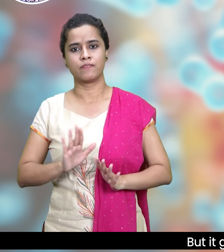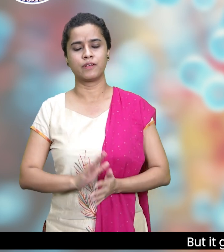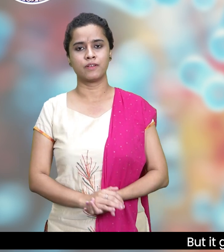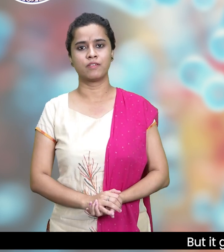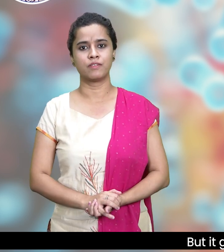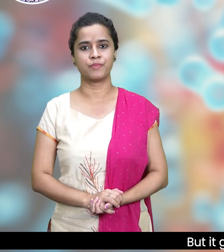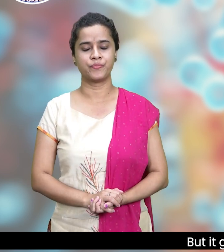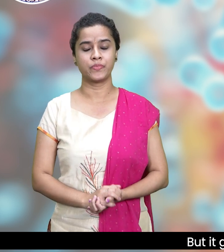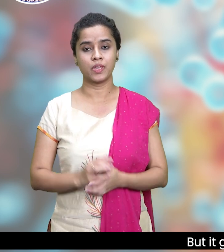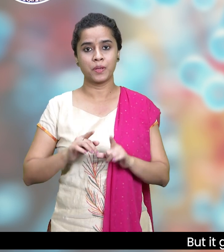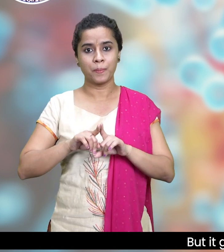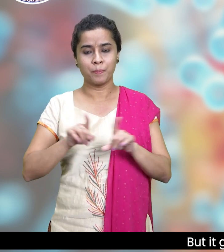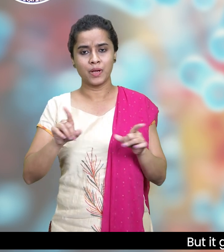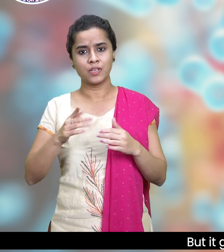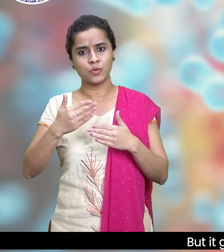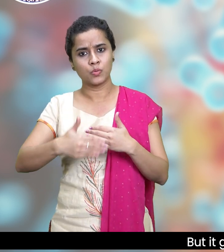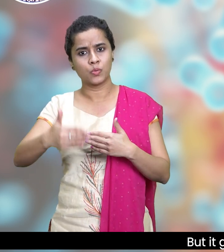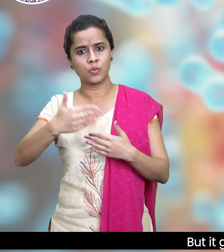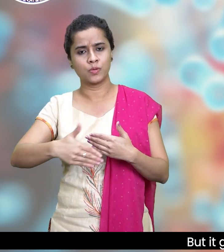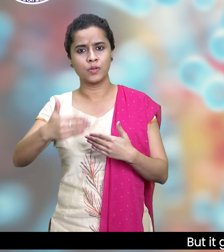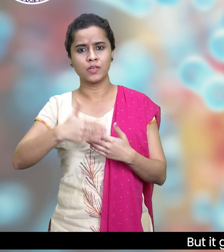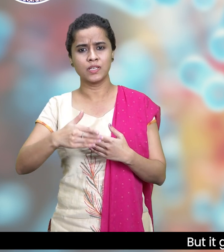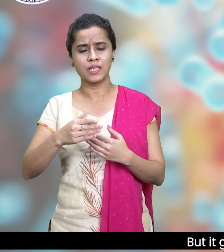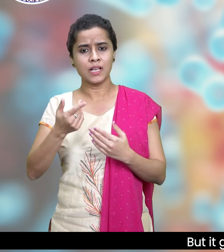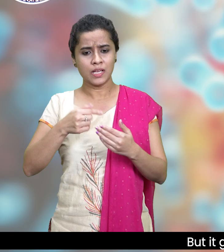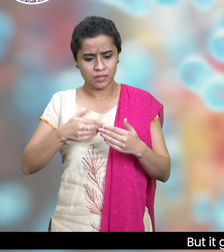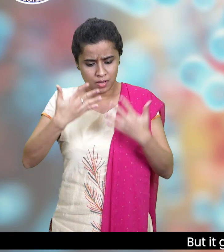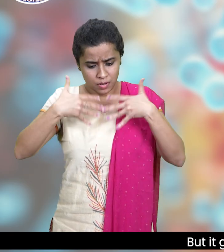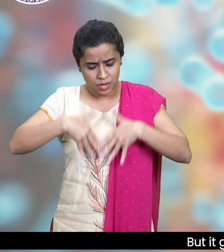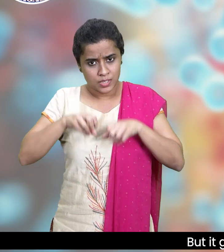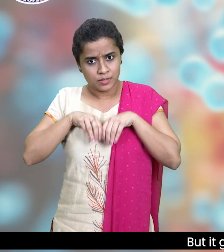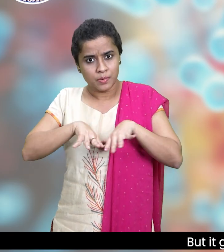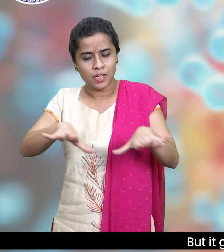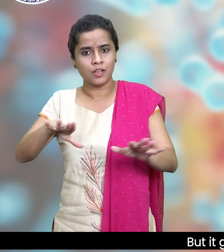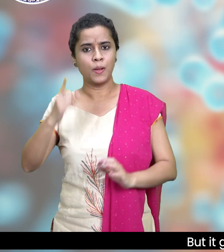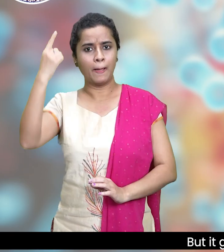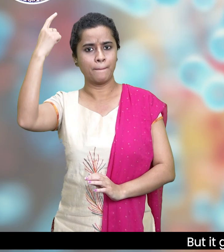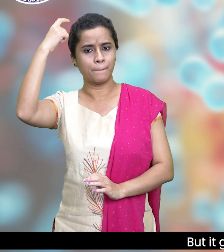But it goes on to infect the brain.